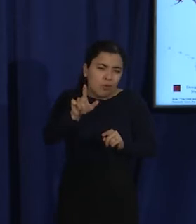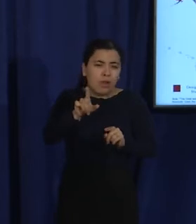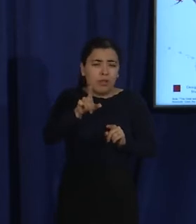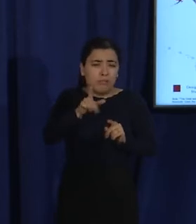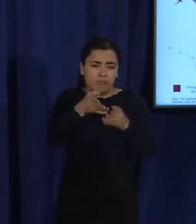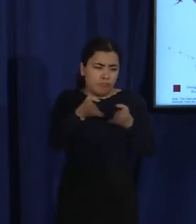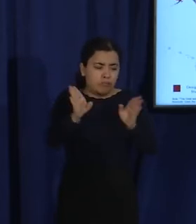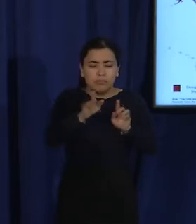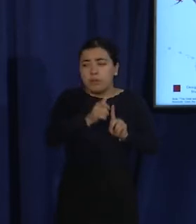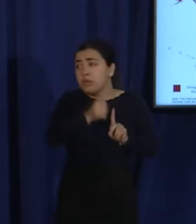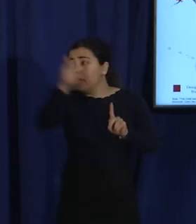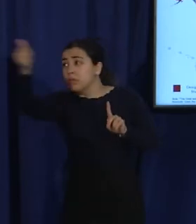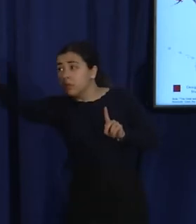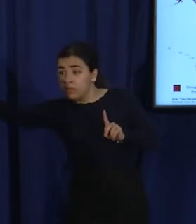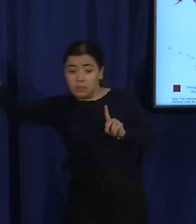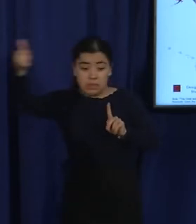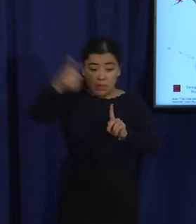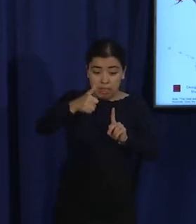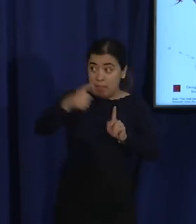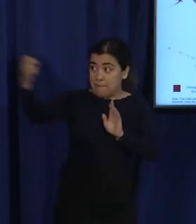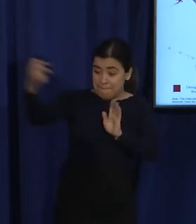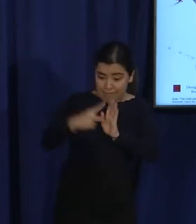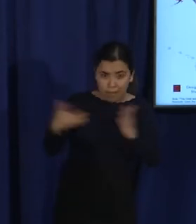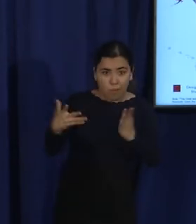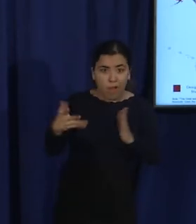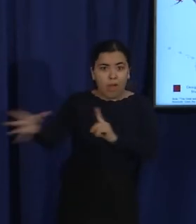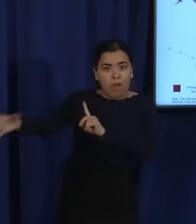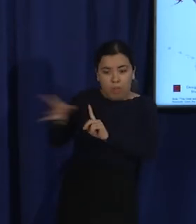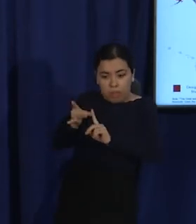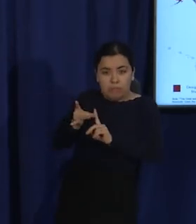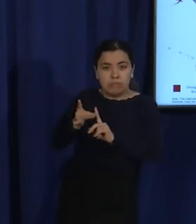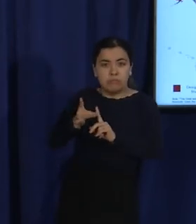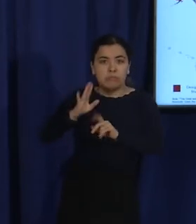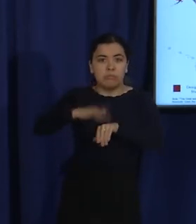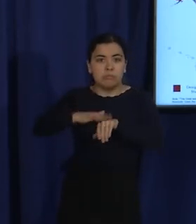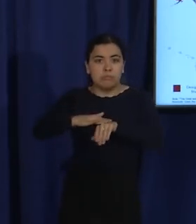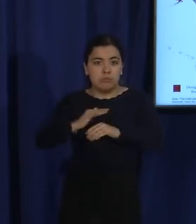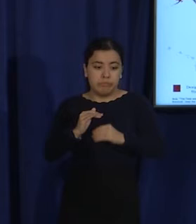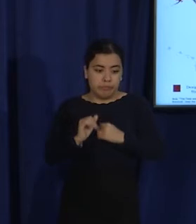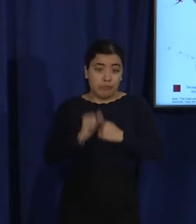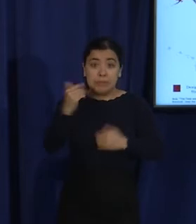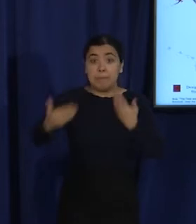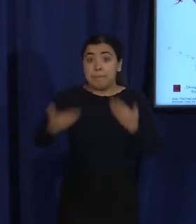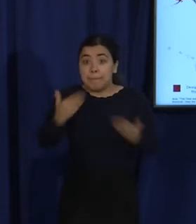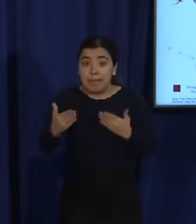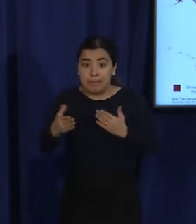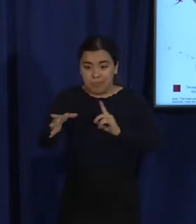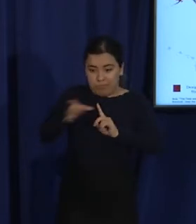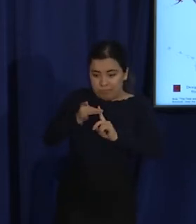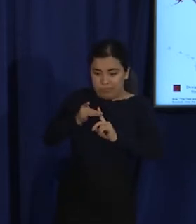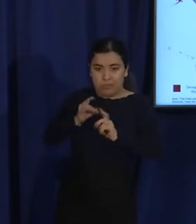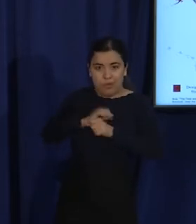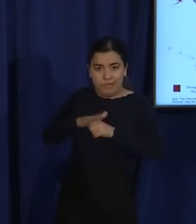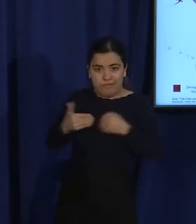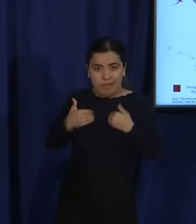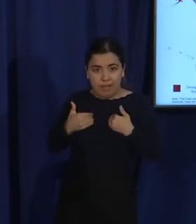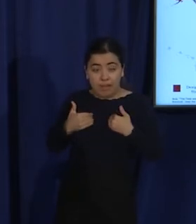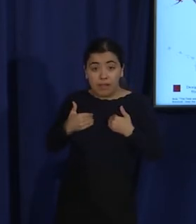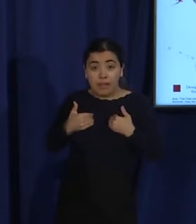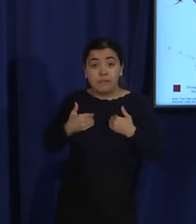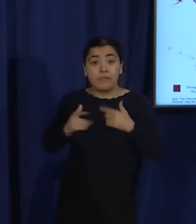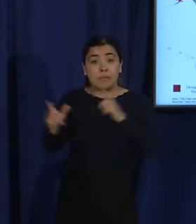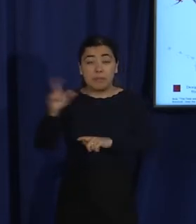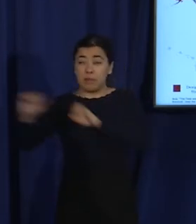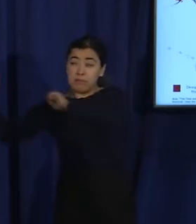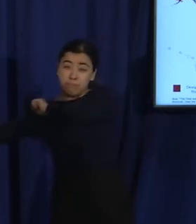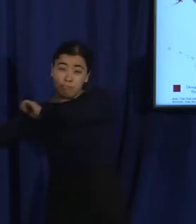out, we are bringing a potential risk of COVID. When people are coming to Chicago from most of the country at this